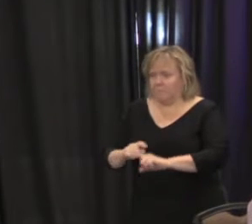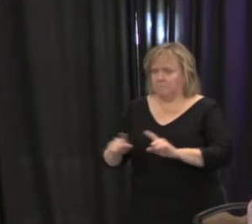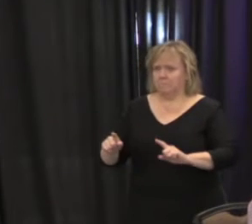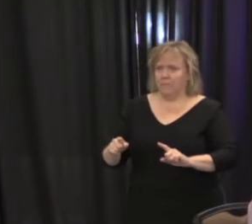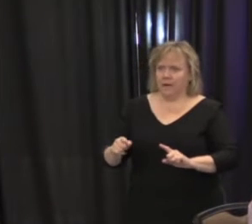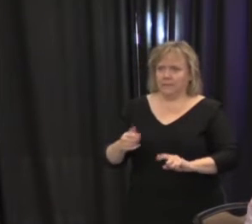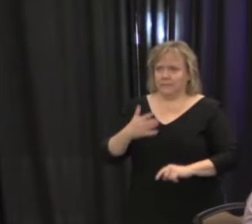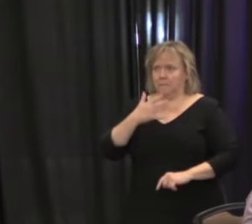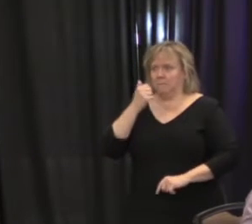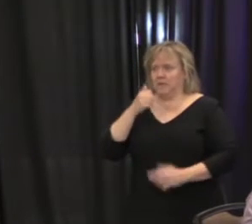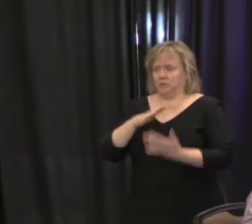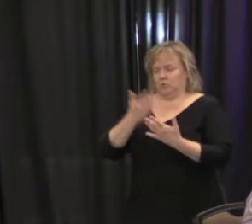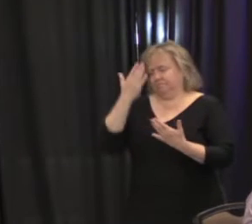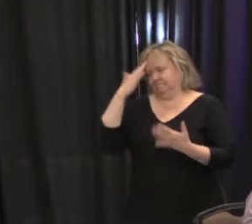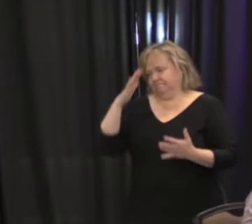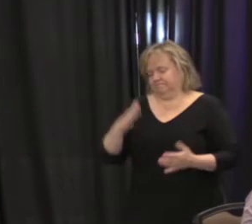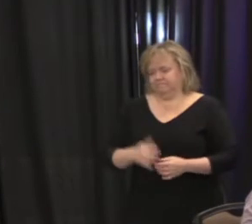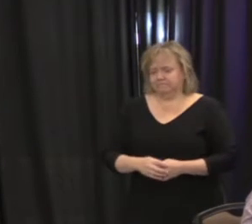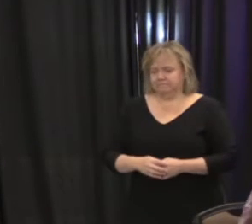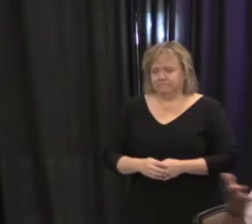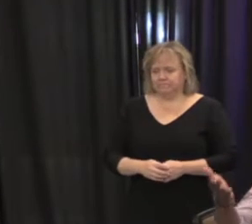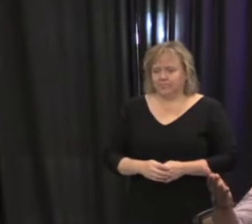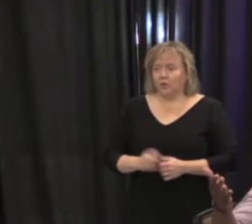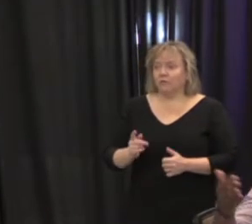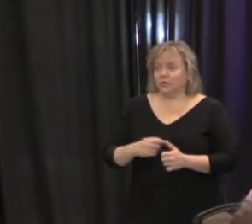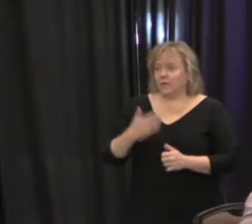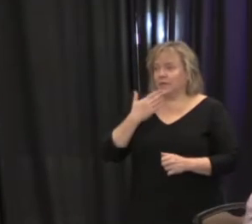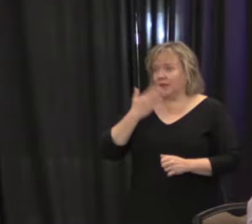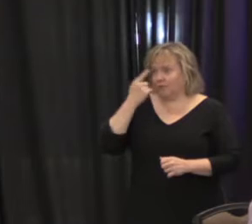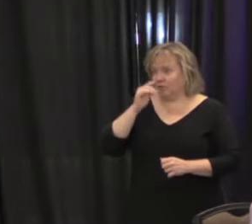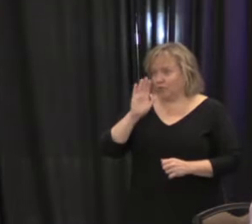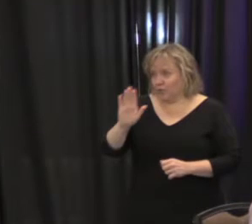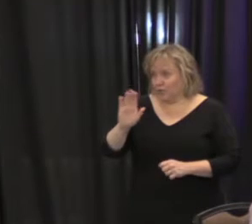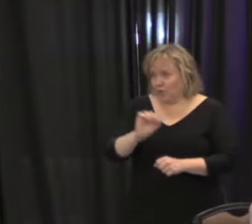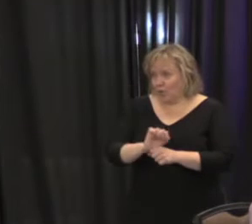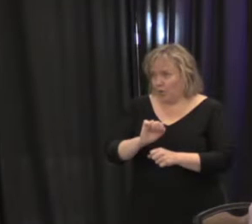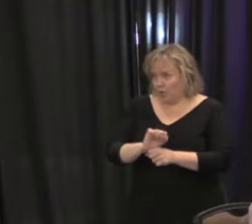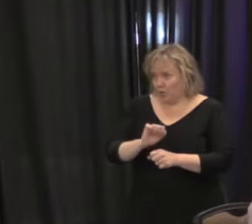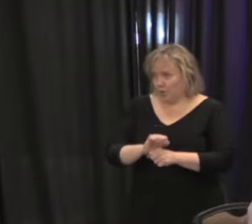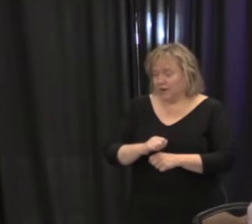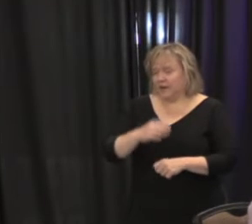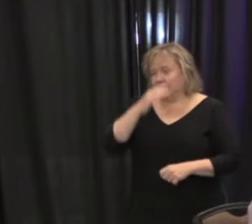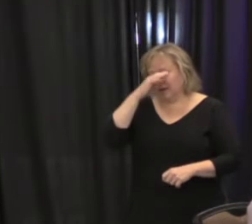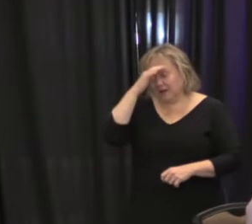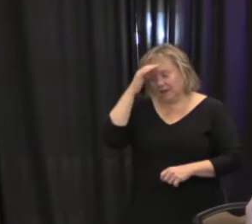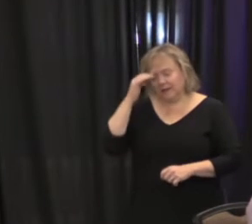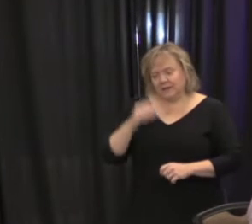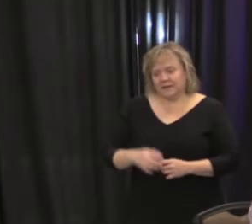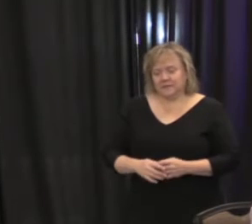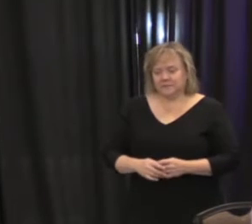there. So one, thank you for your work, and really thank you for